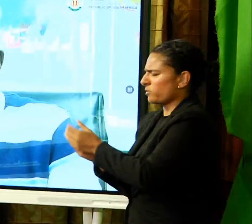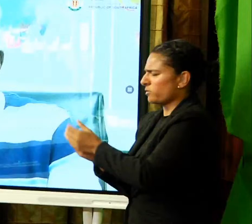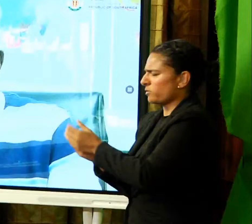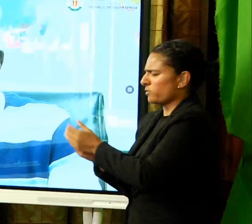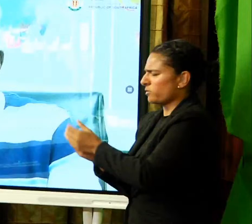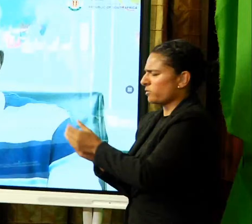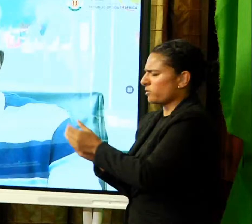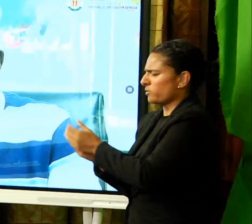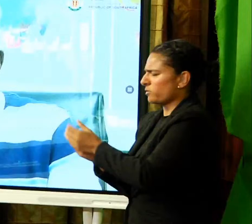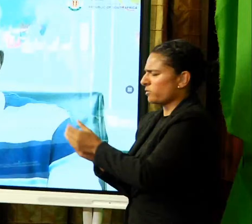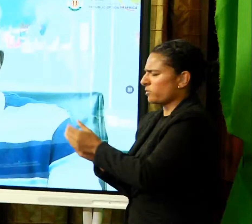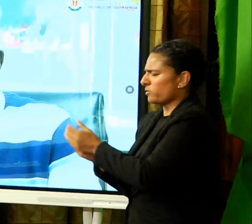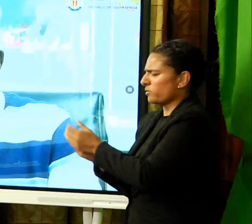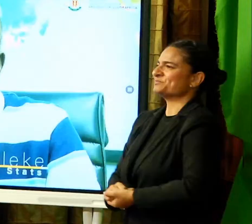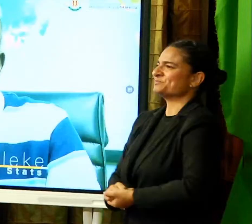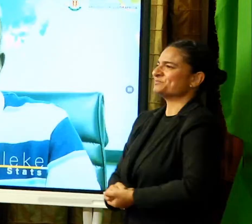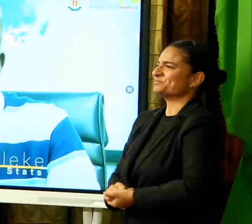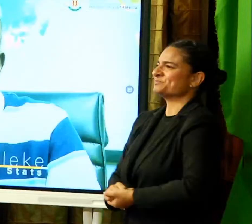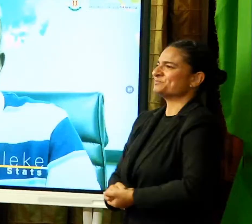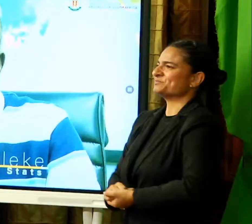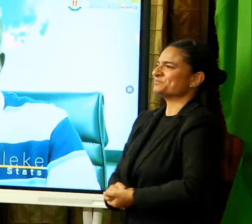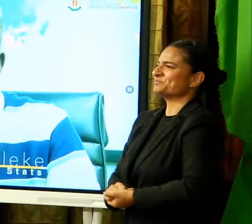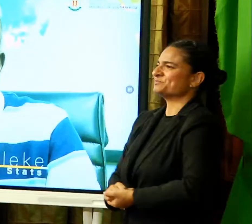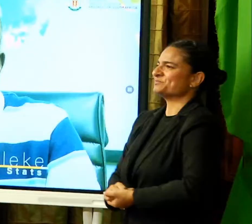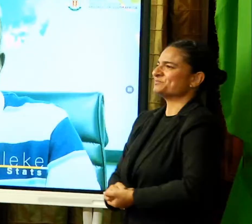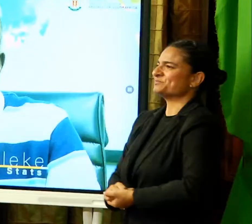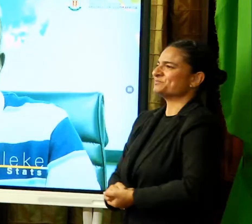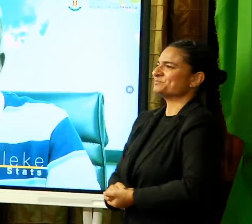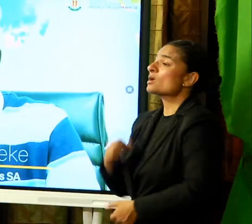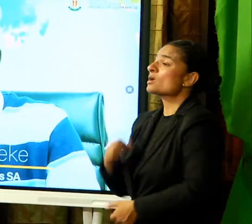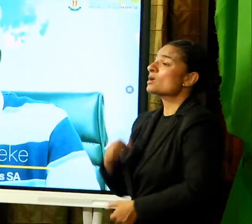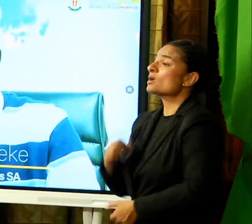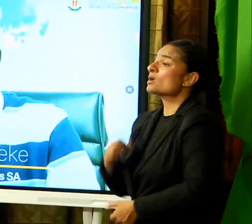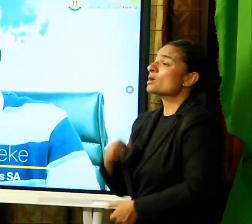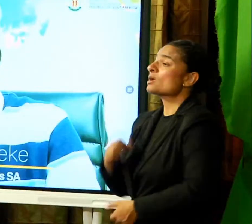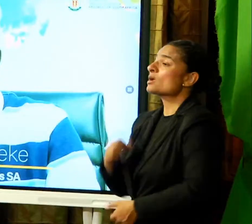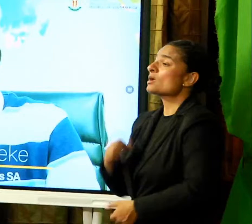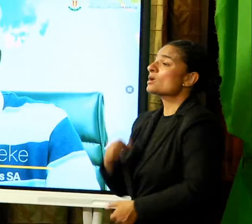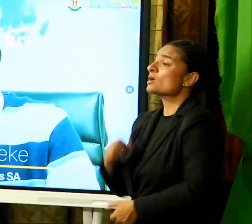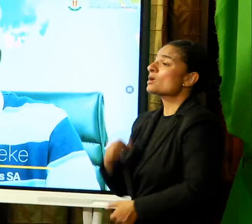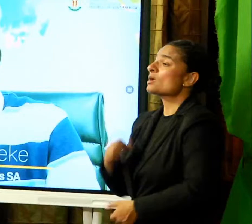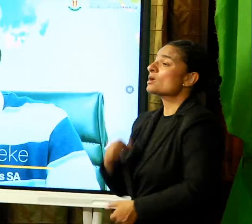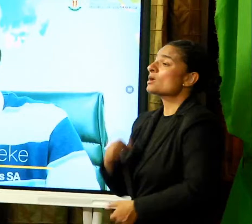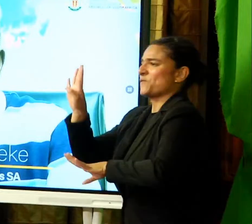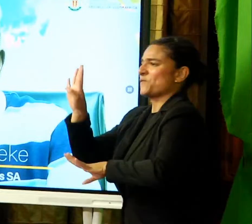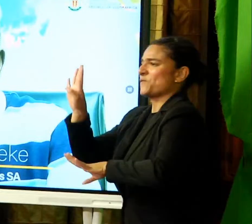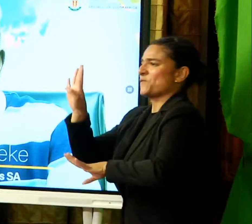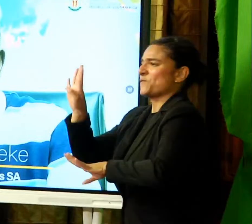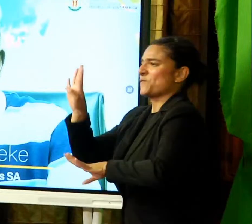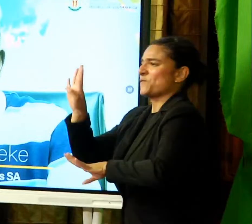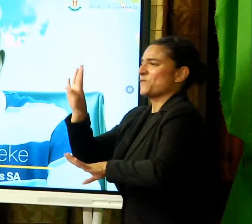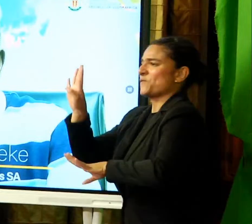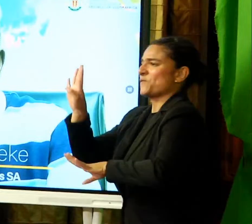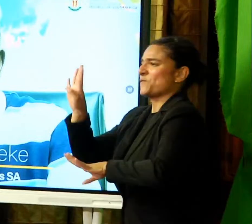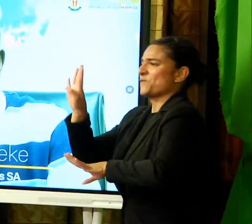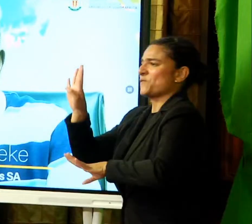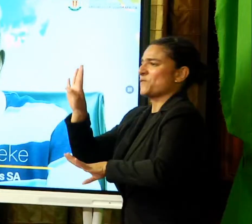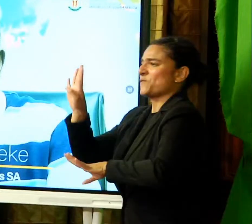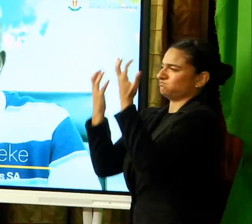Since 1994, we have had 4 population and housing censuses in South Africa. One